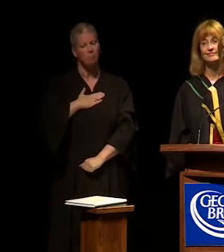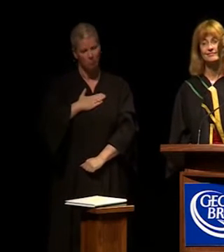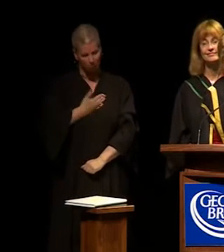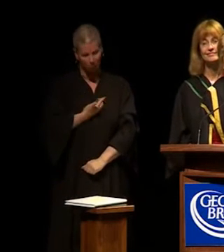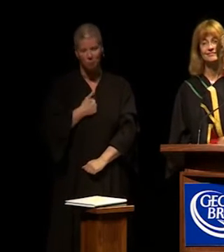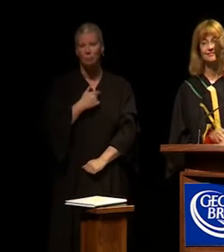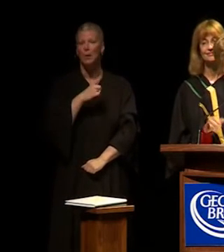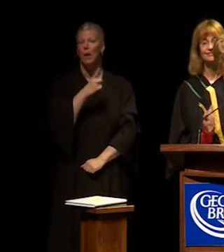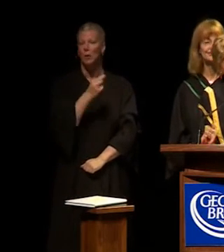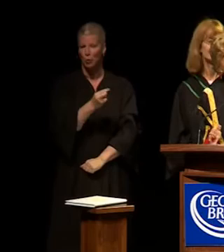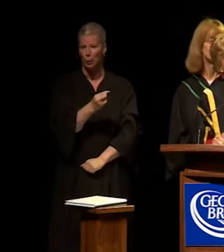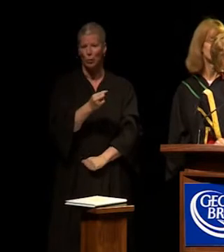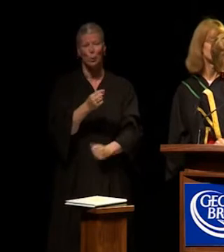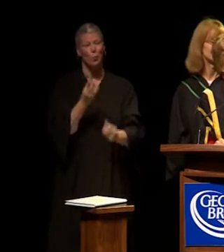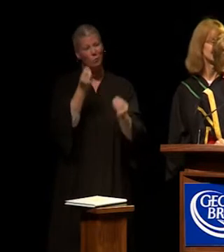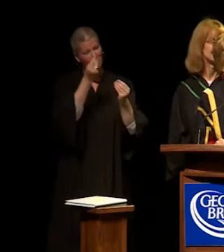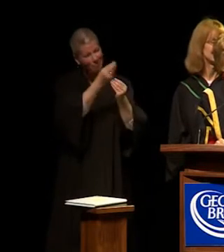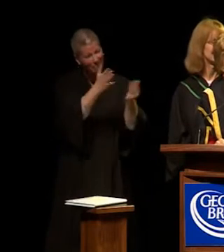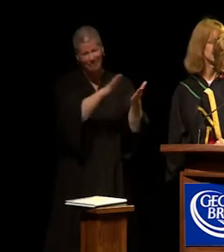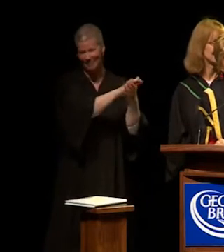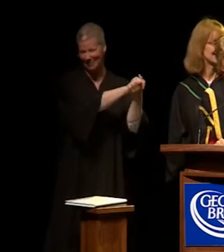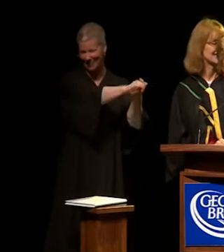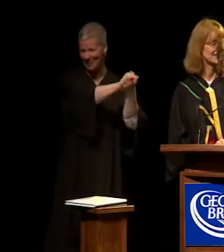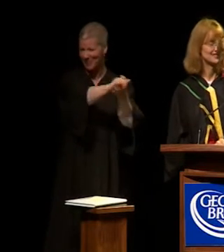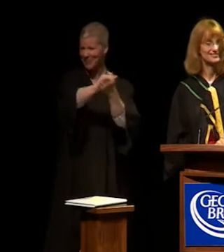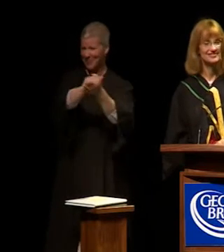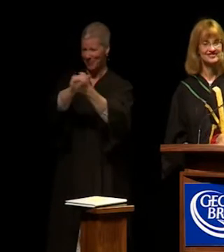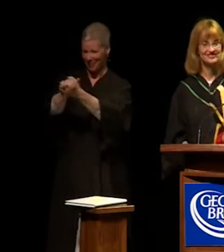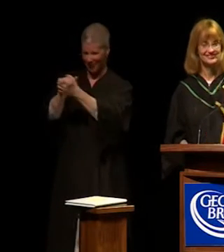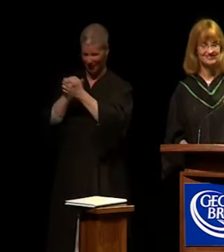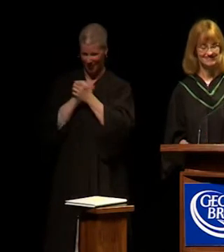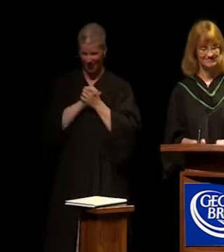do. And congratulations, everybody.